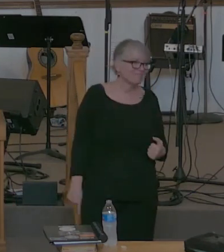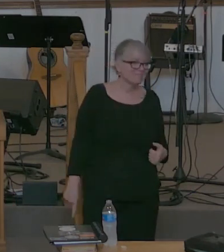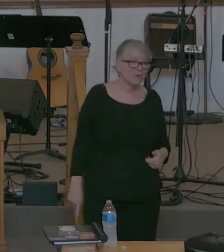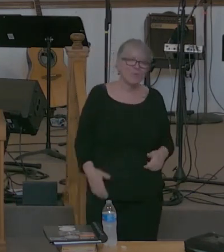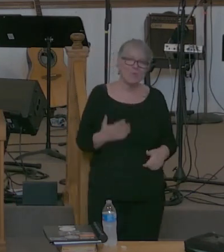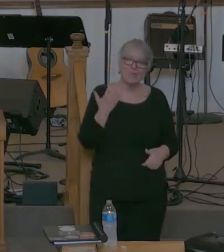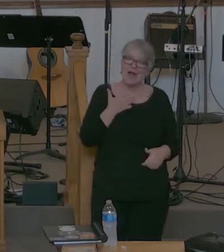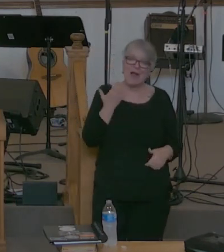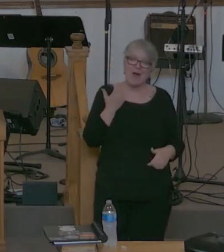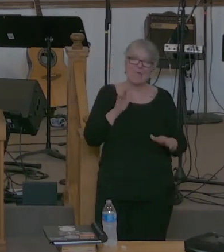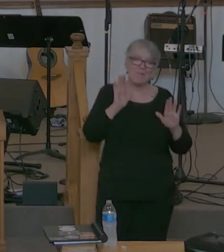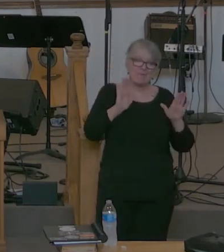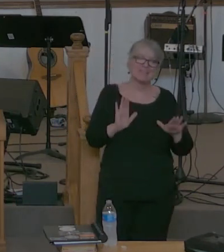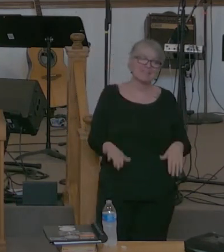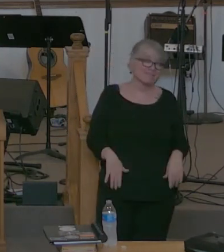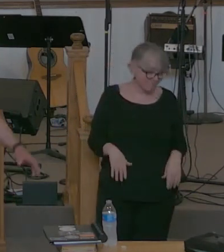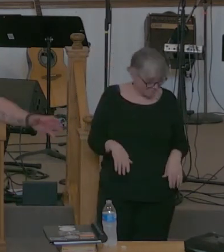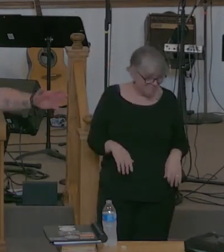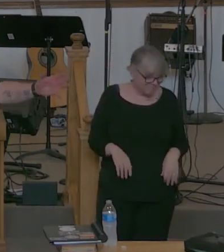Amazing. Amen?